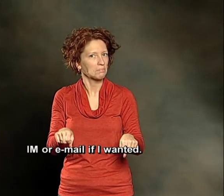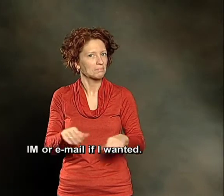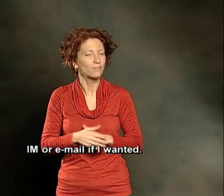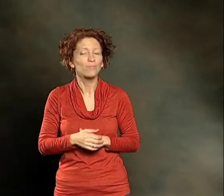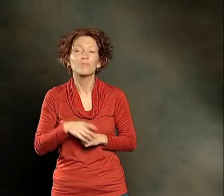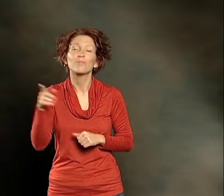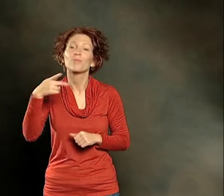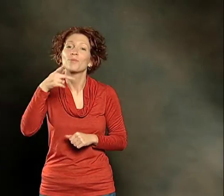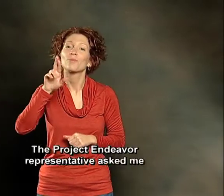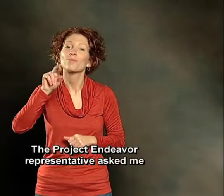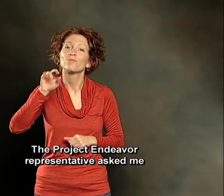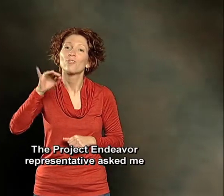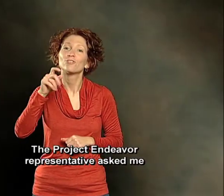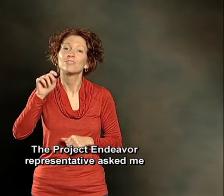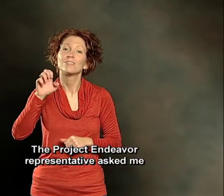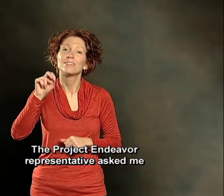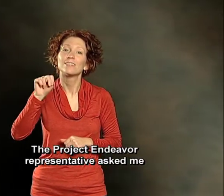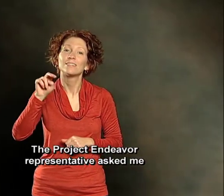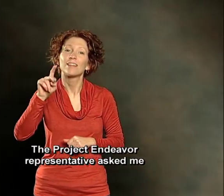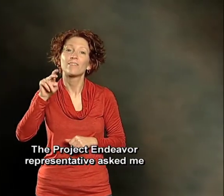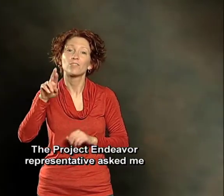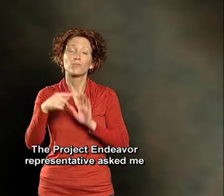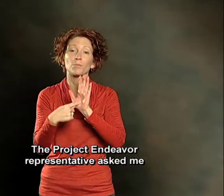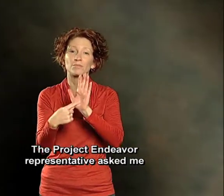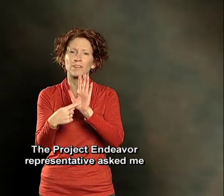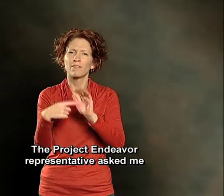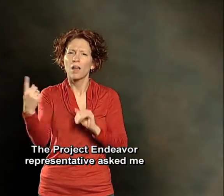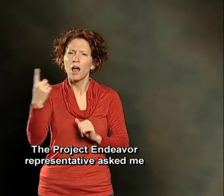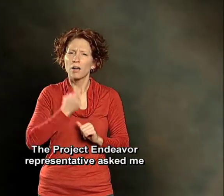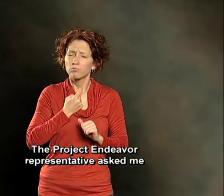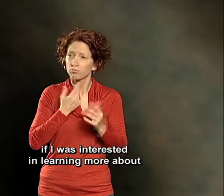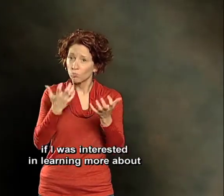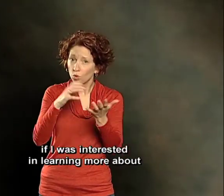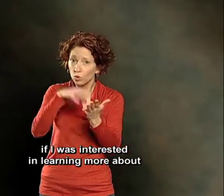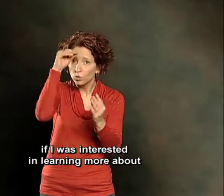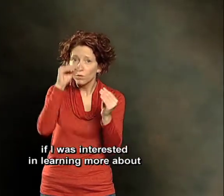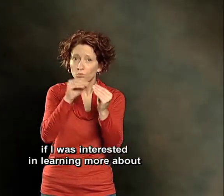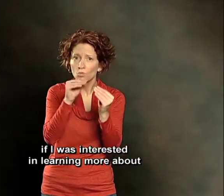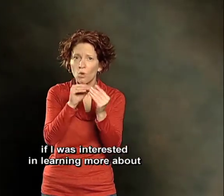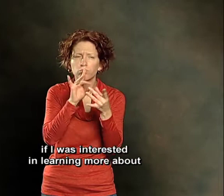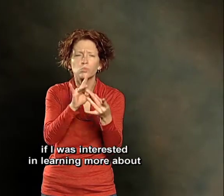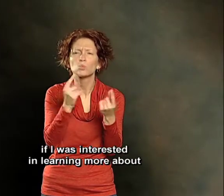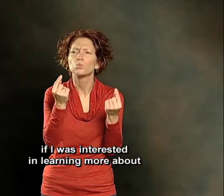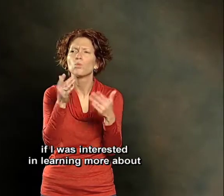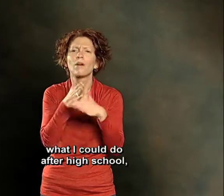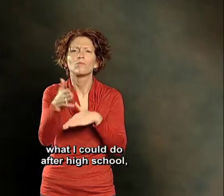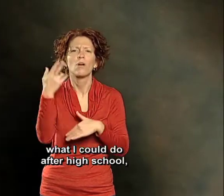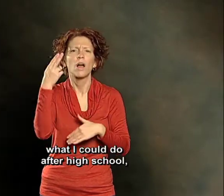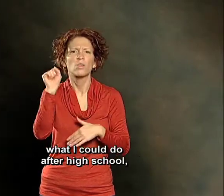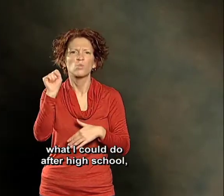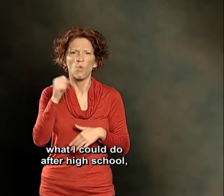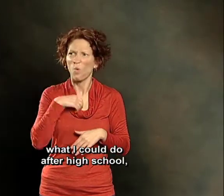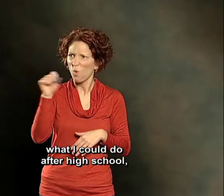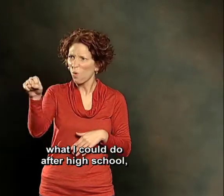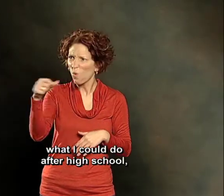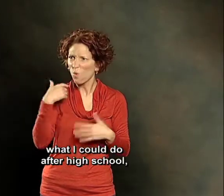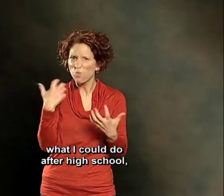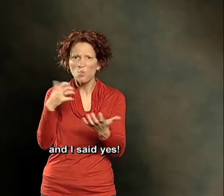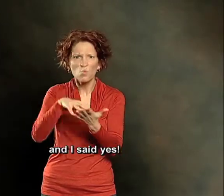wanted. The Project Endeavor representative asked me if I was interested in learning more about what I could do after high school, and I